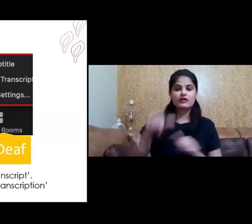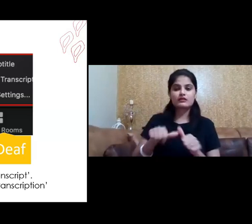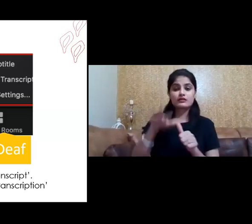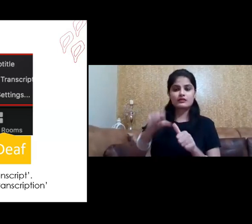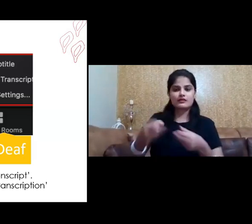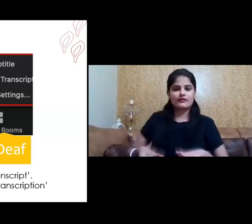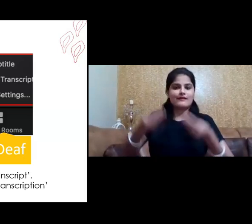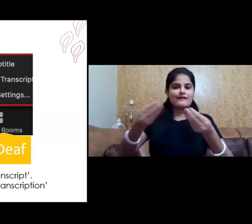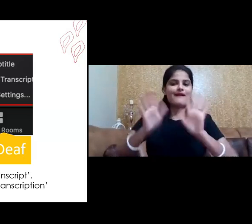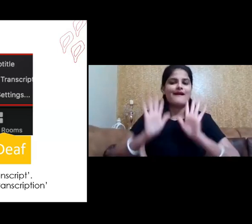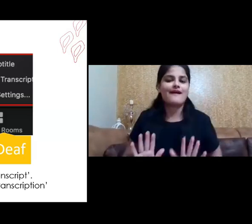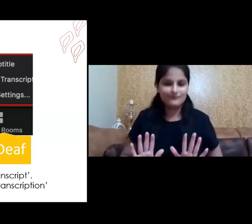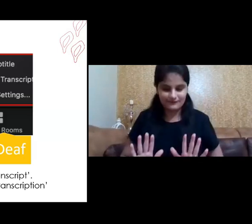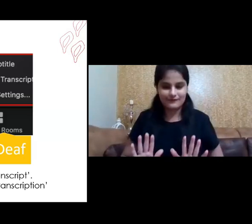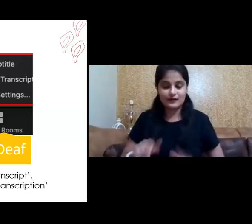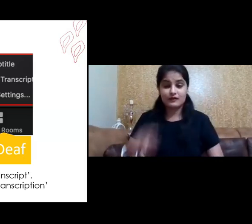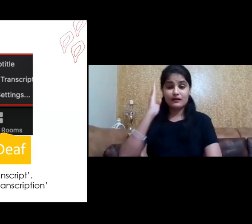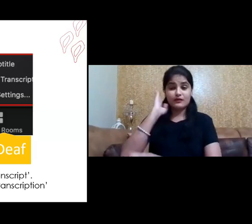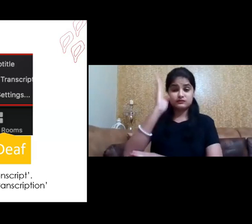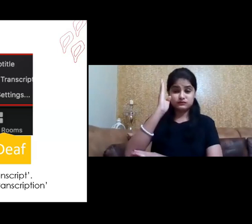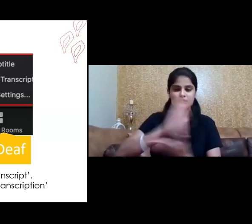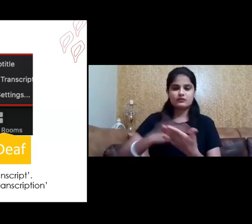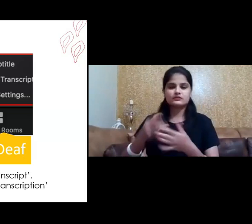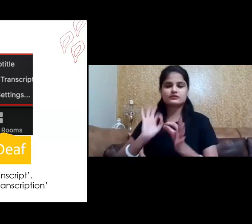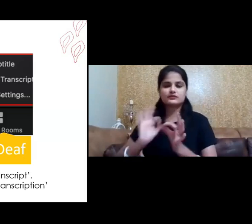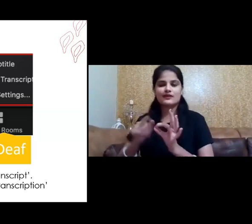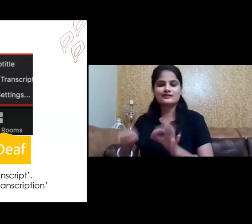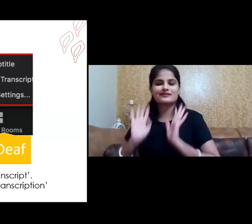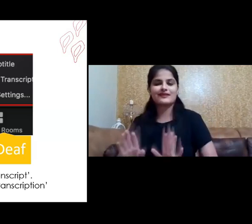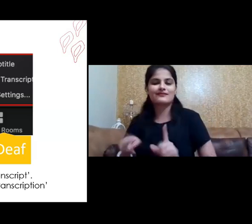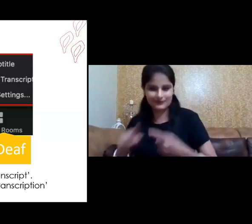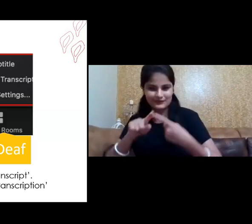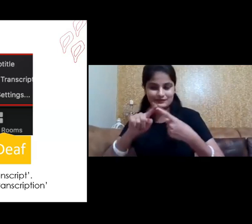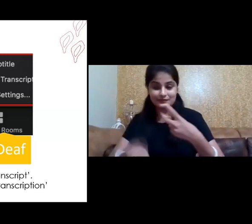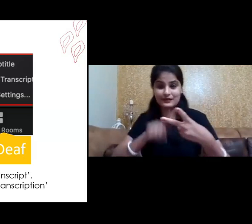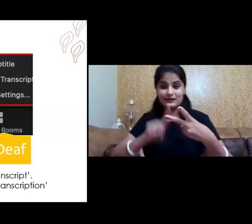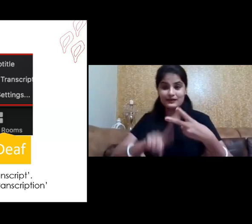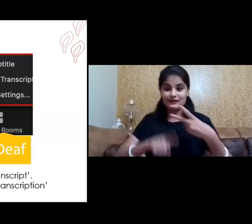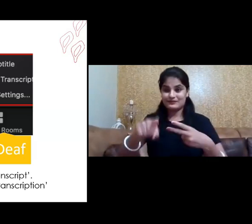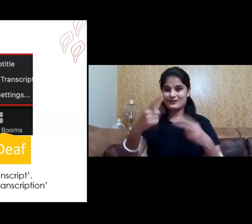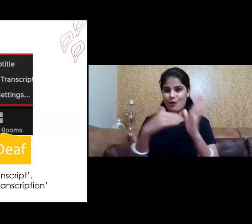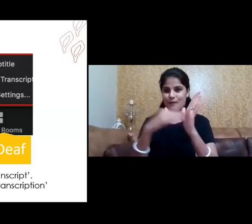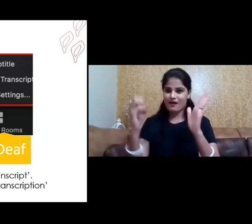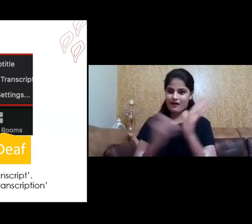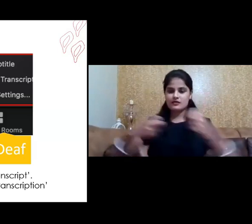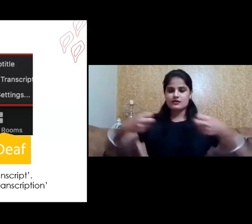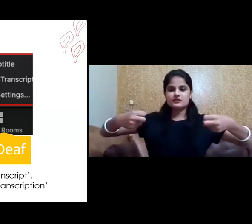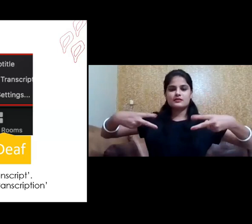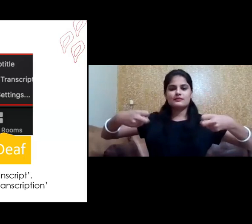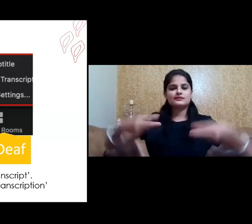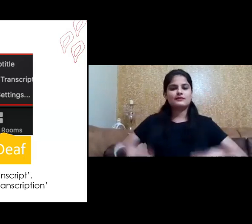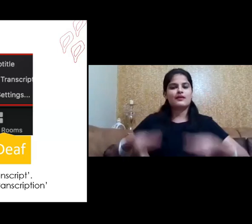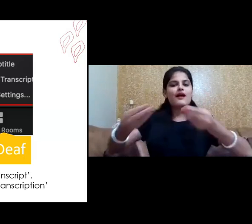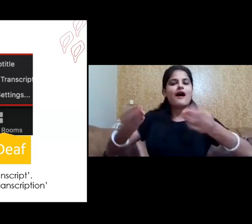So today's workshop is accessible. We are providing you with access. The presenters, there will be interpreters